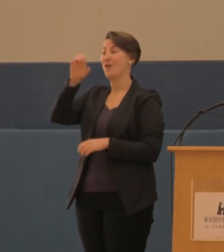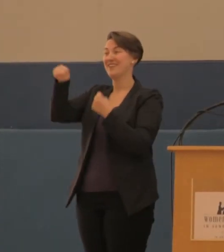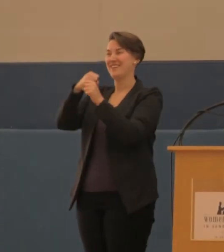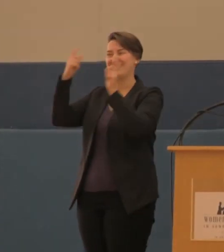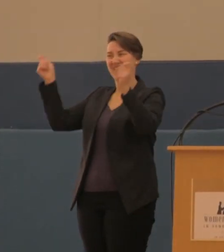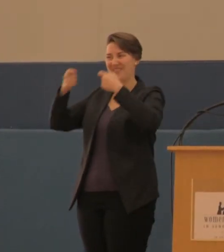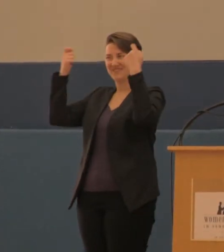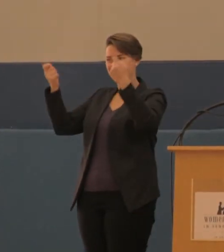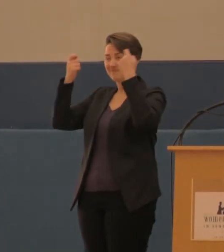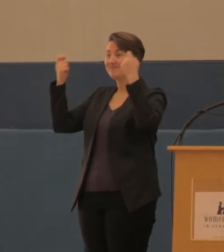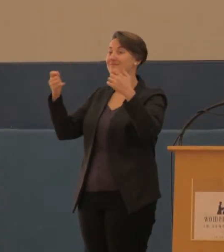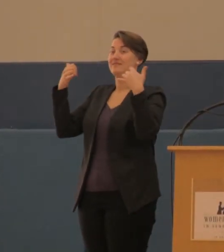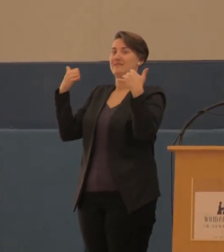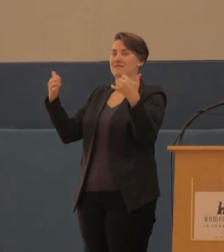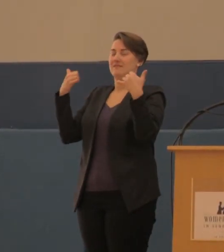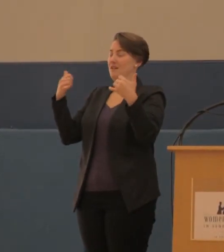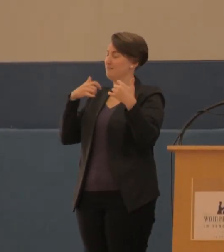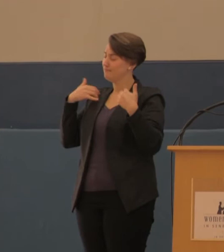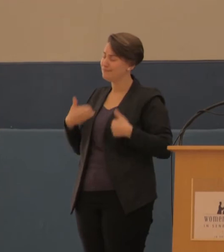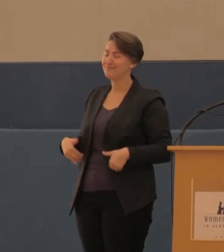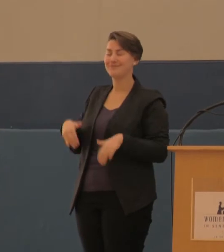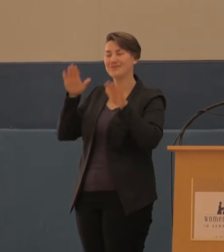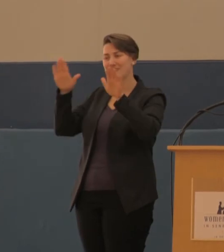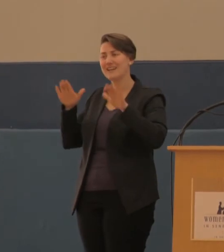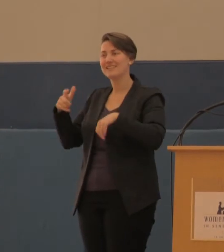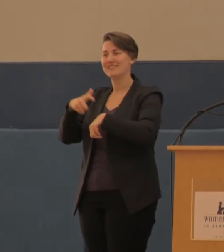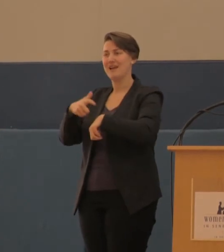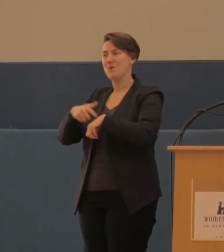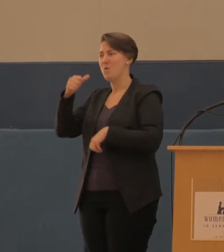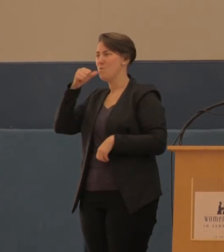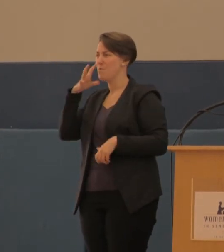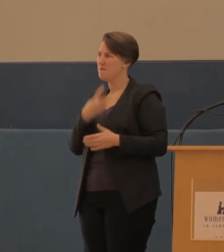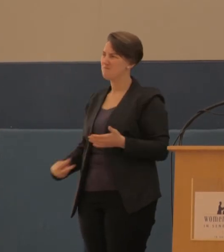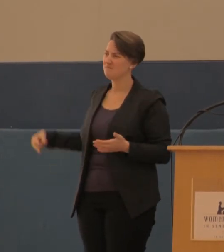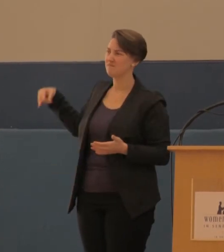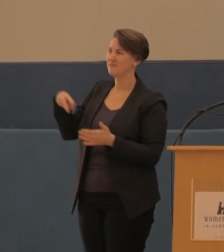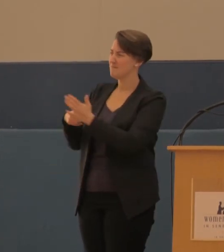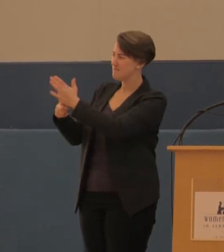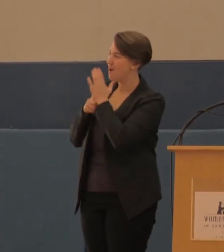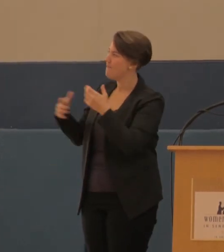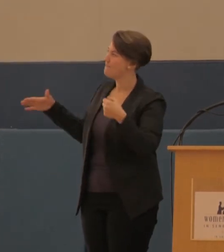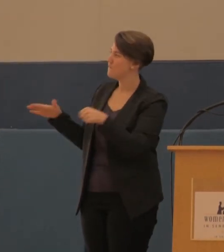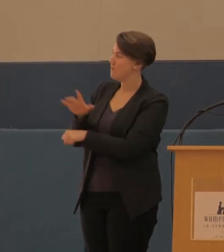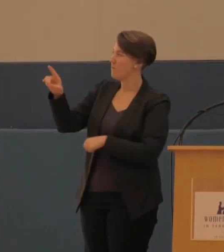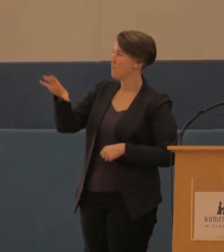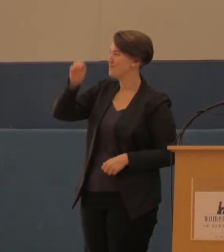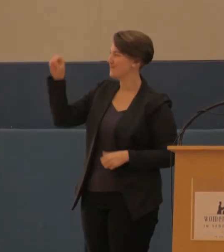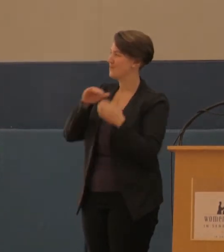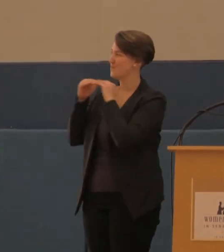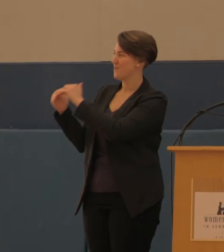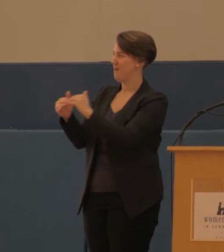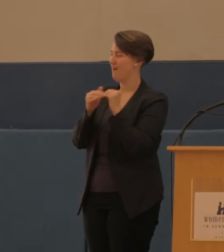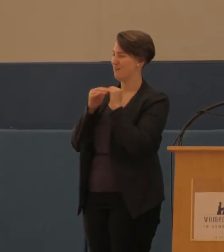years, it is an unprecedented time where women are demanding nothing less than full equality and control over